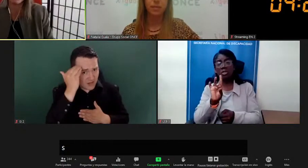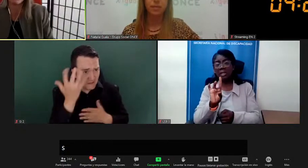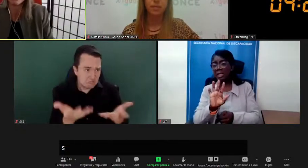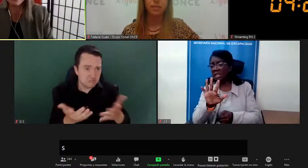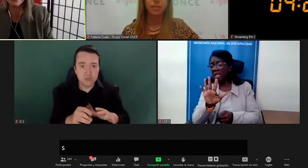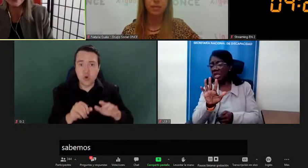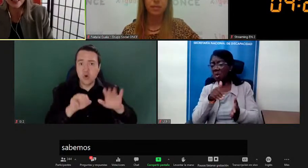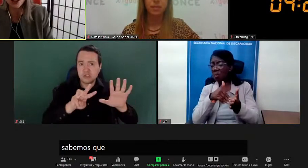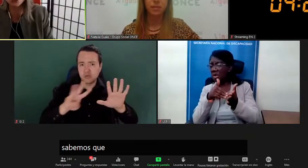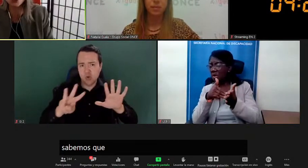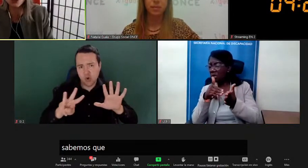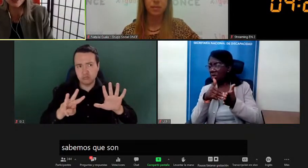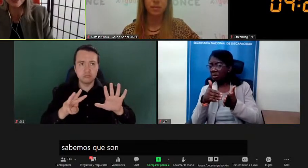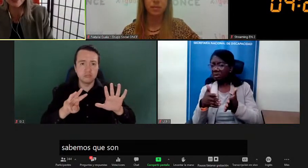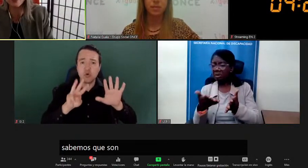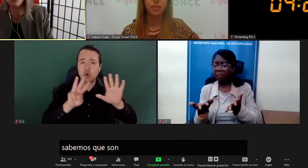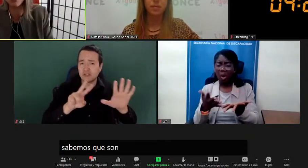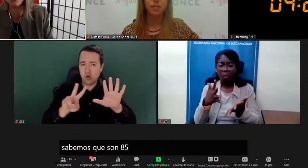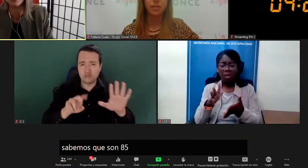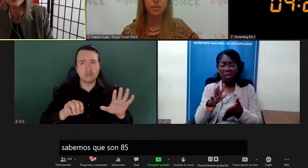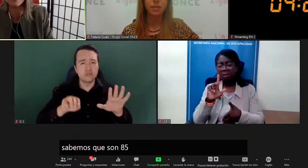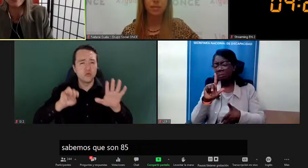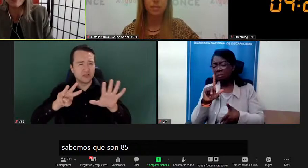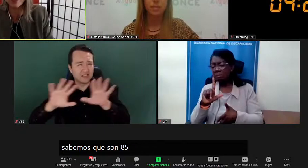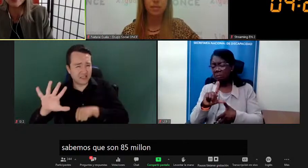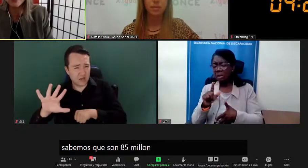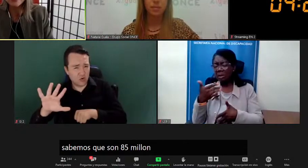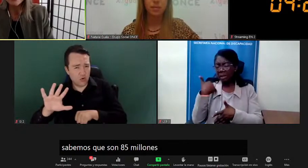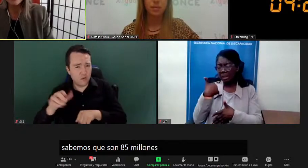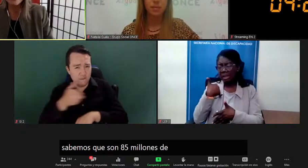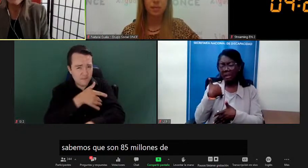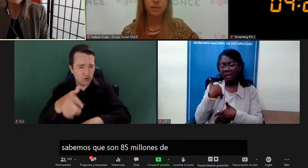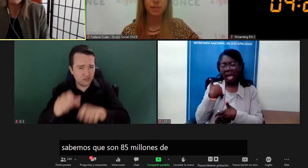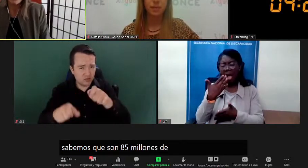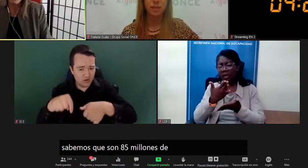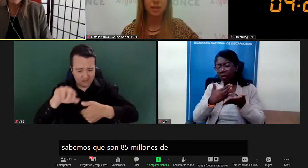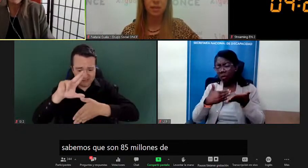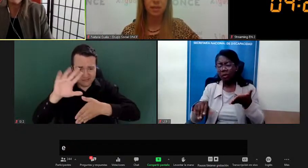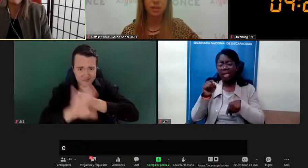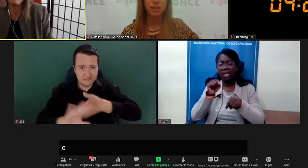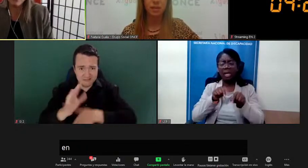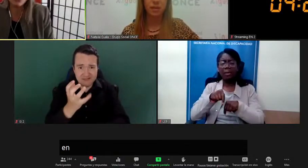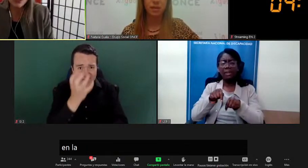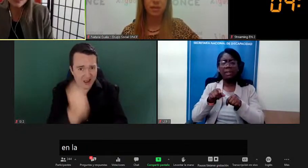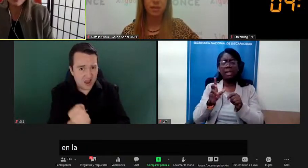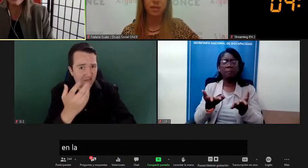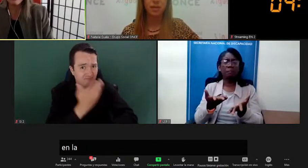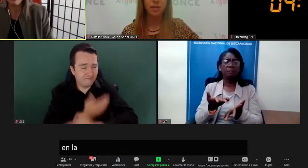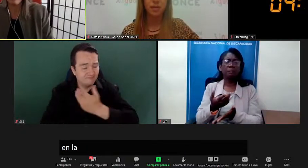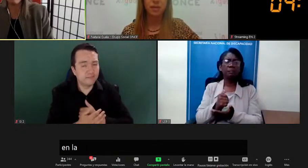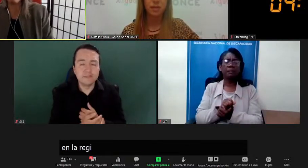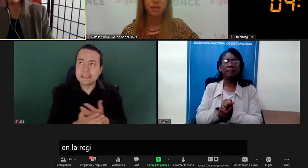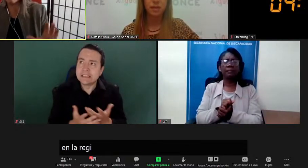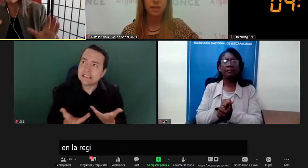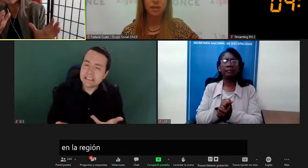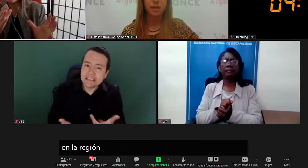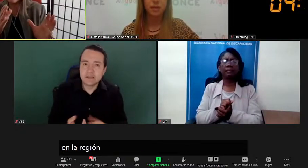million people already 5 million people region wide with a degree of disability